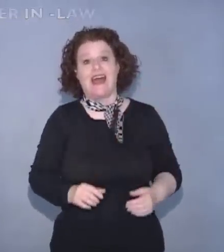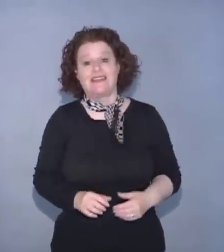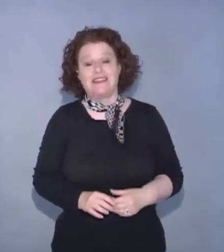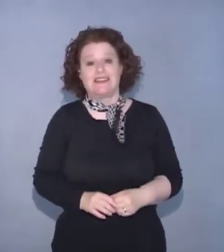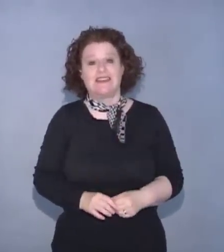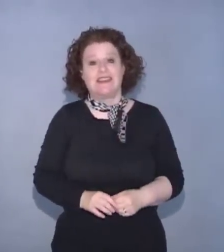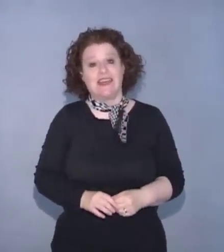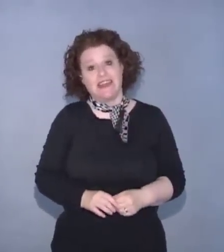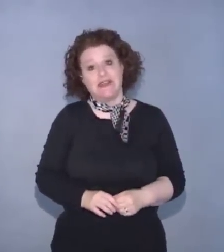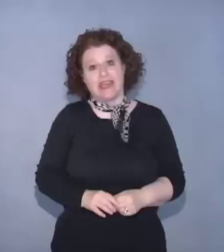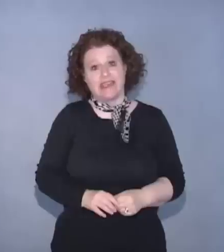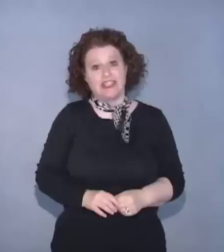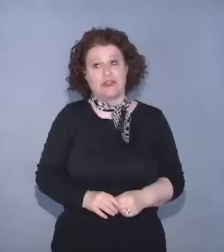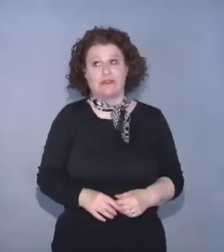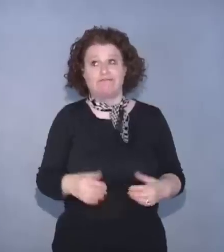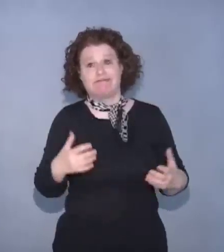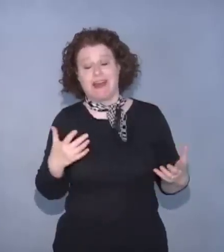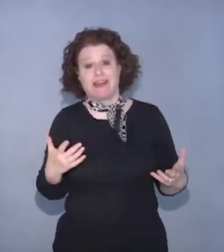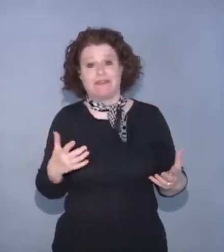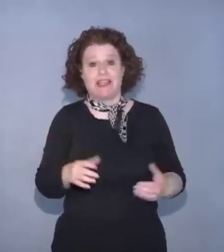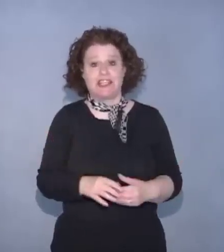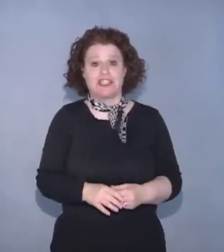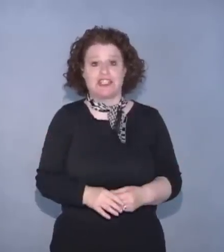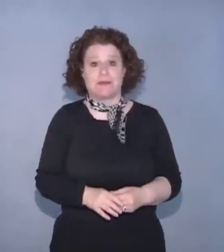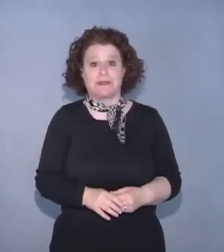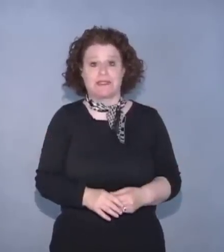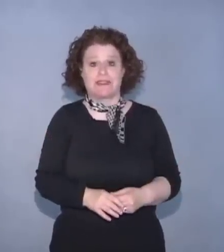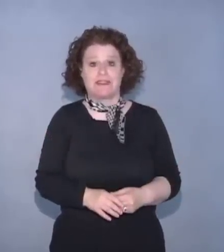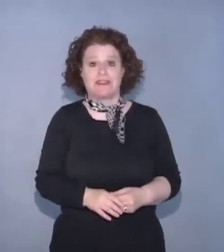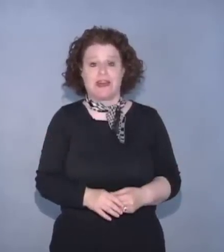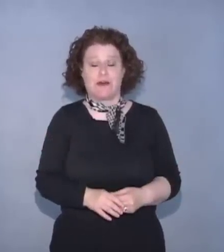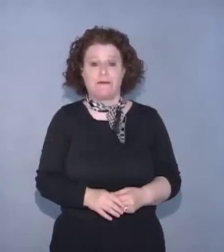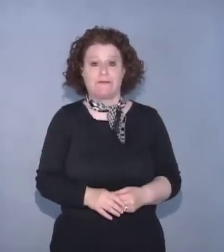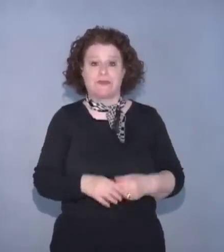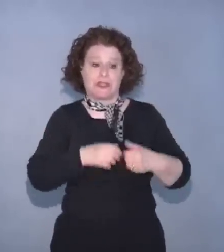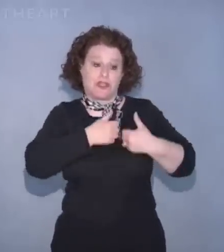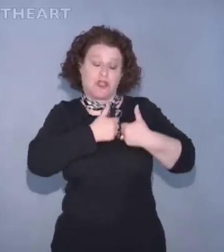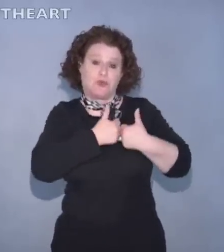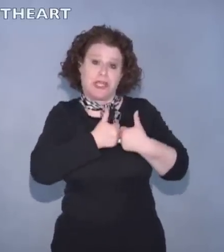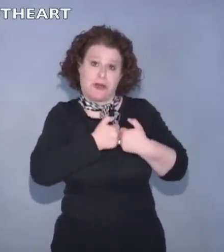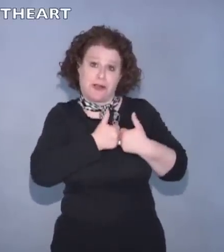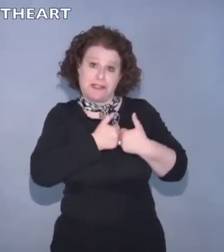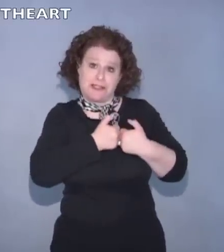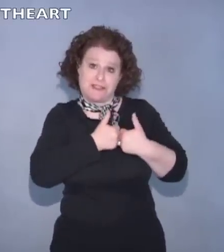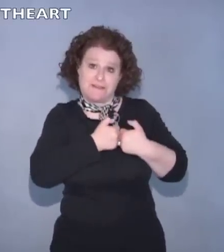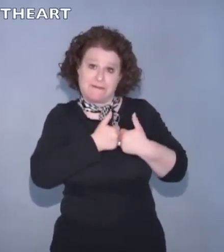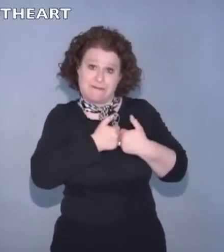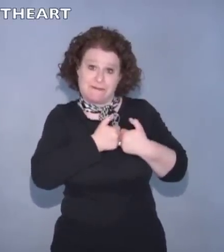And then you get into kind of relationships. So, sweethearts,